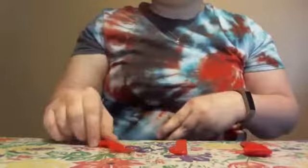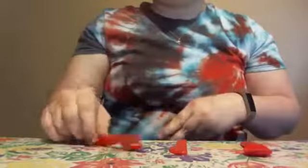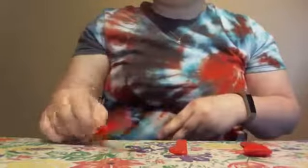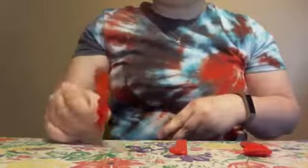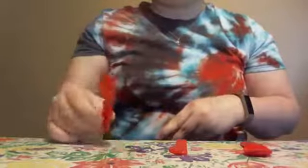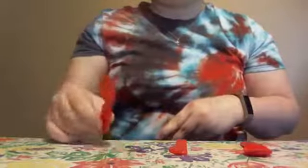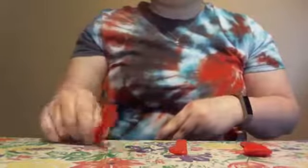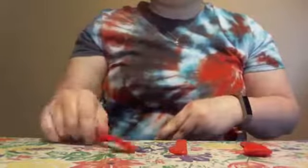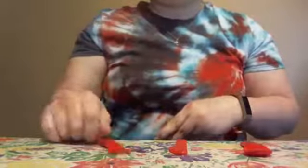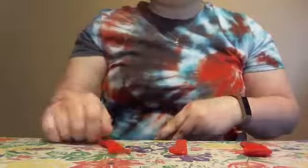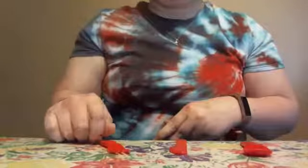And I have a